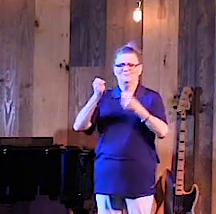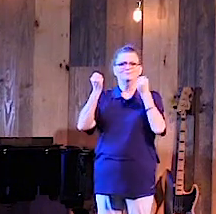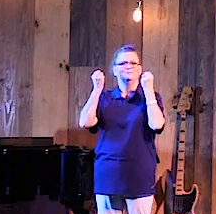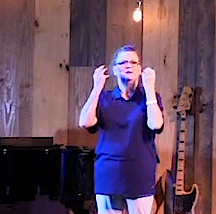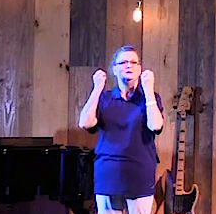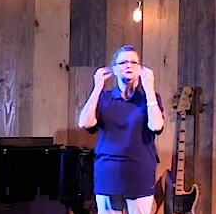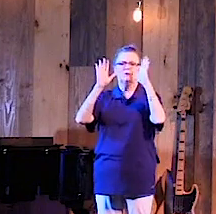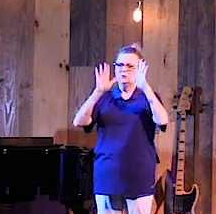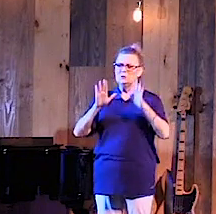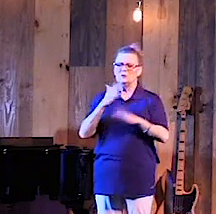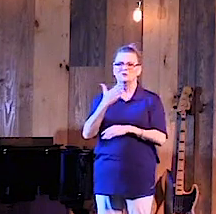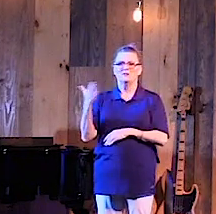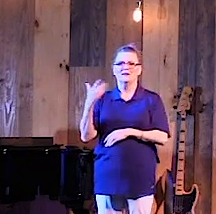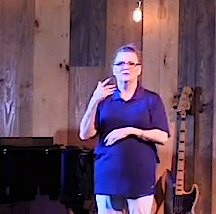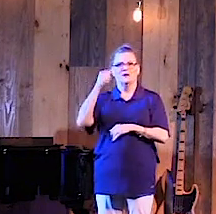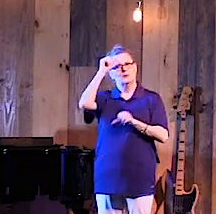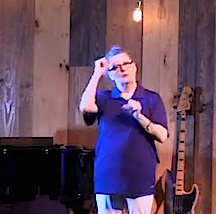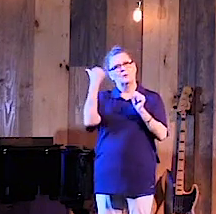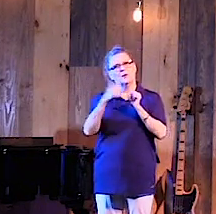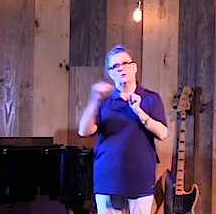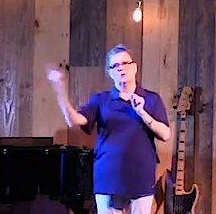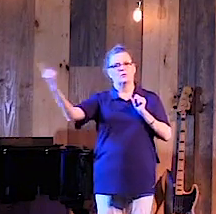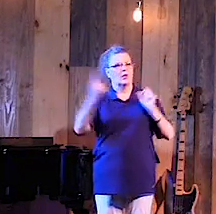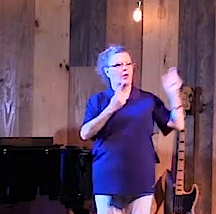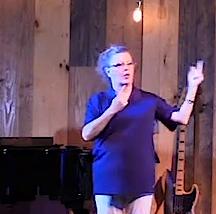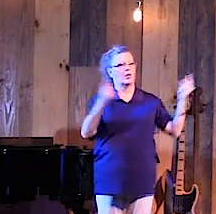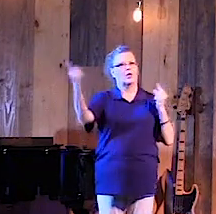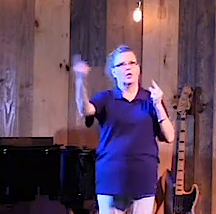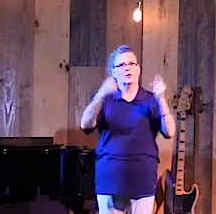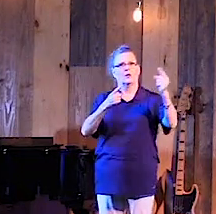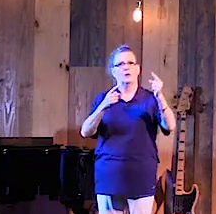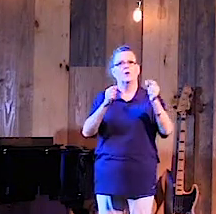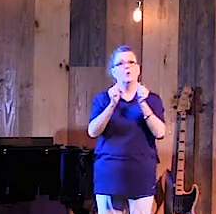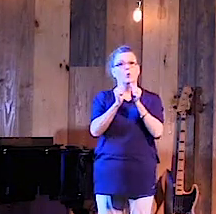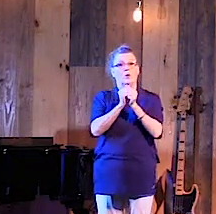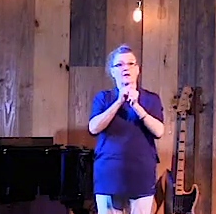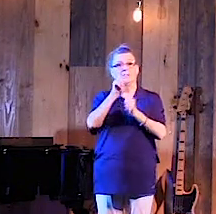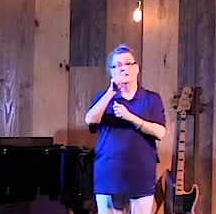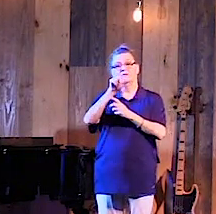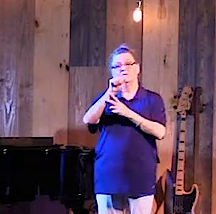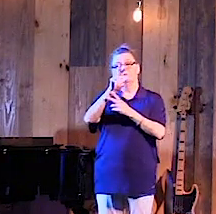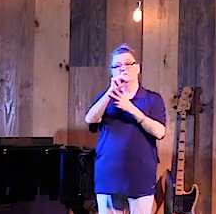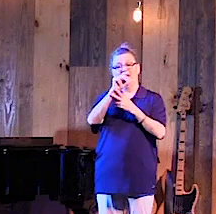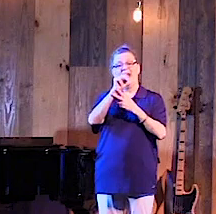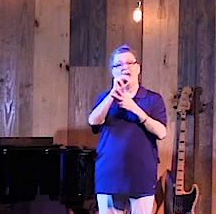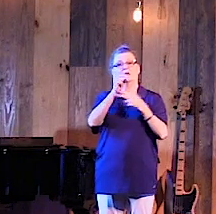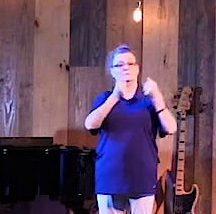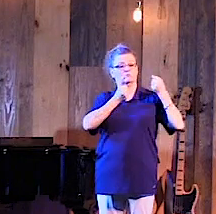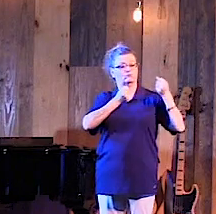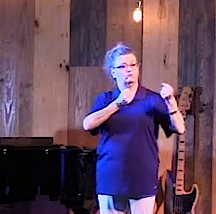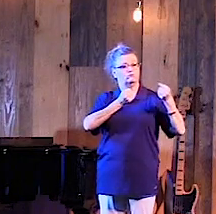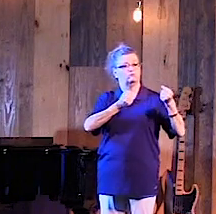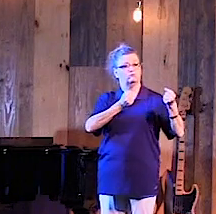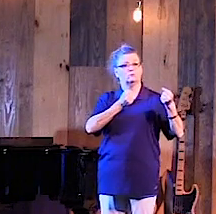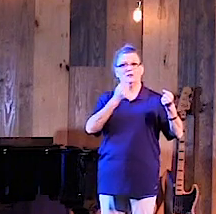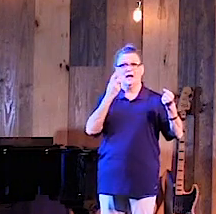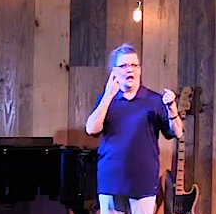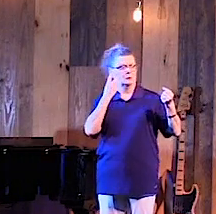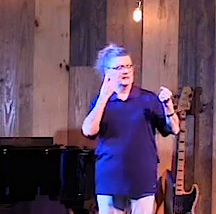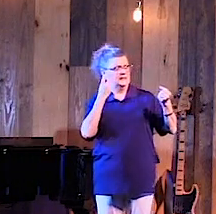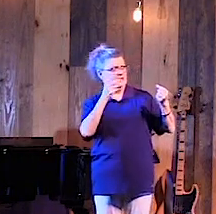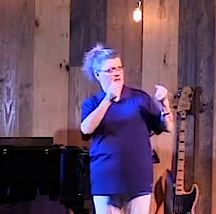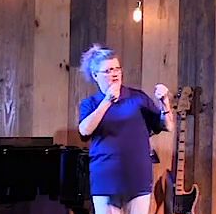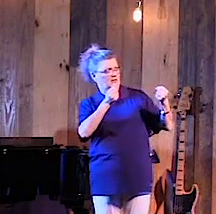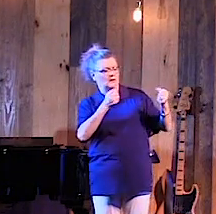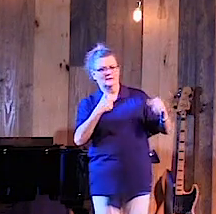remember them coming around our post with their van, offering rides down to their house. And I would see them coming, and I would run and